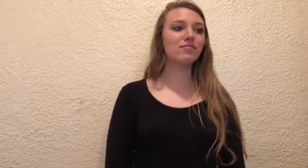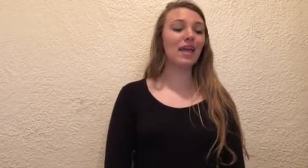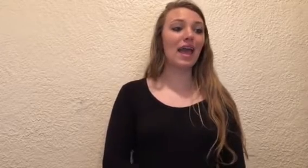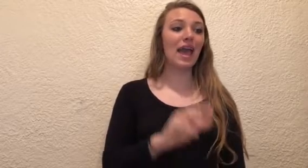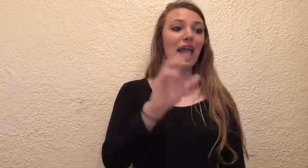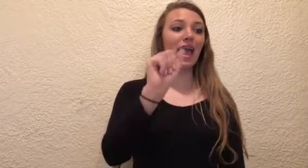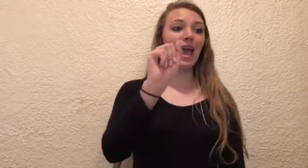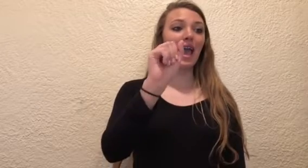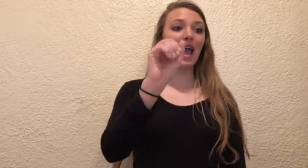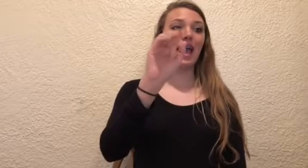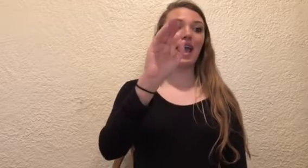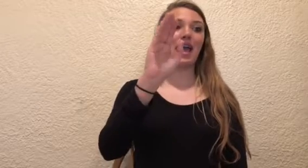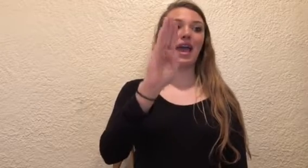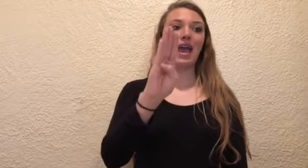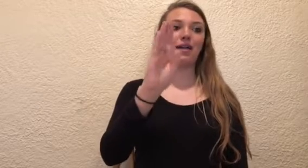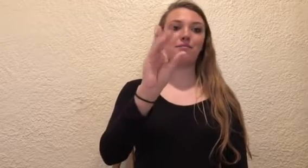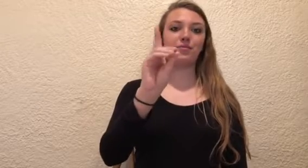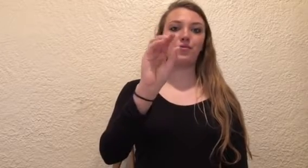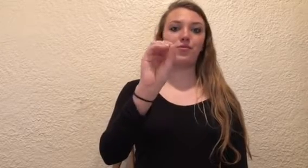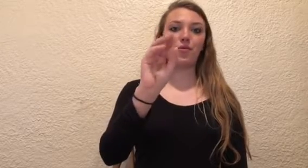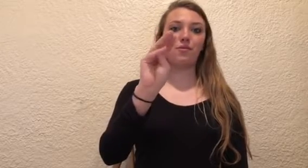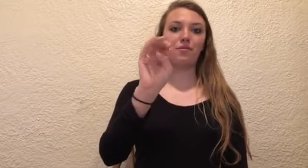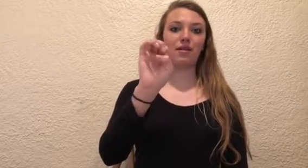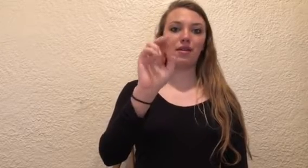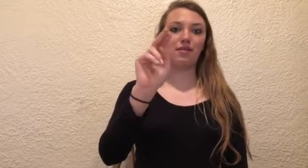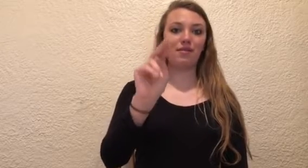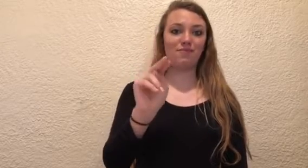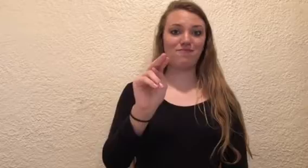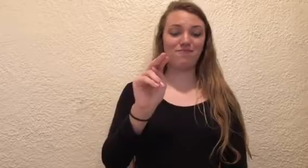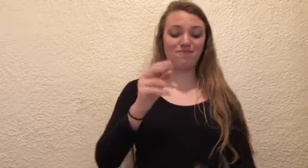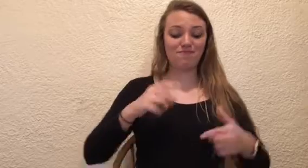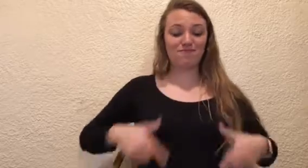The abdomen. The abdomen, good job. Uh-huh.